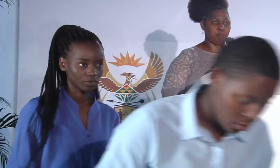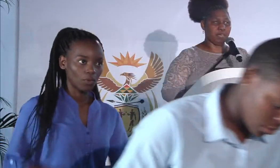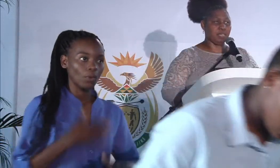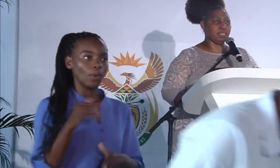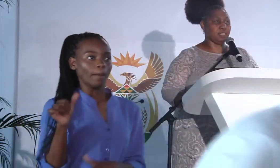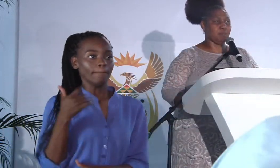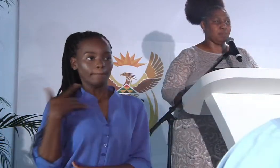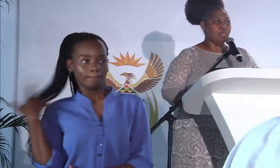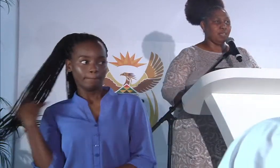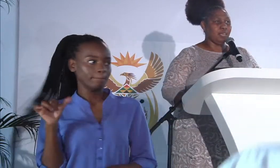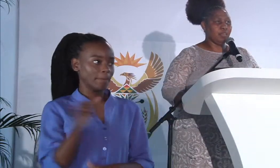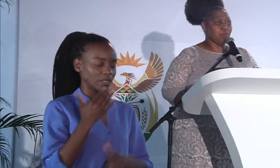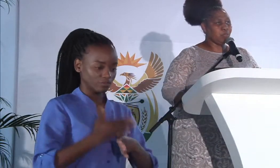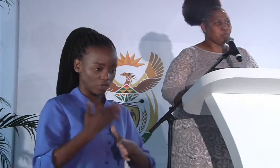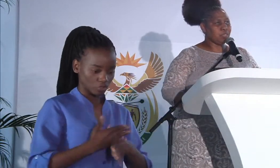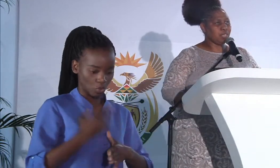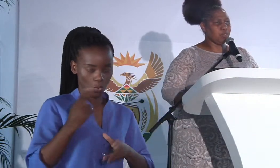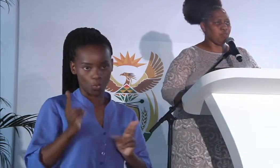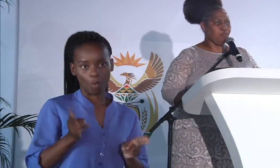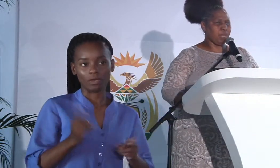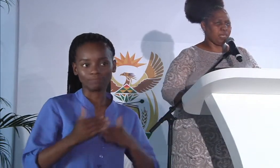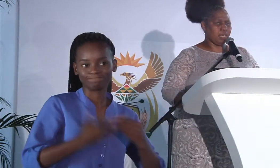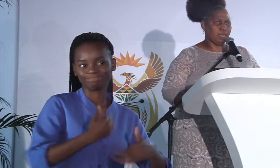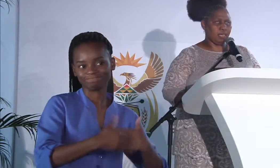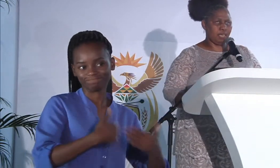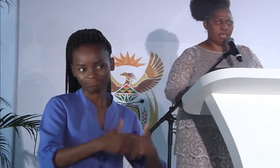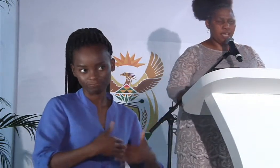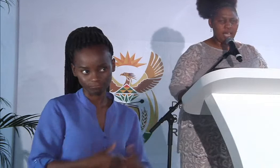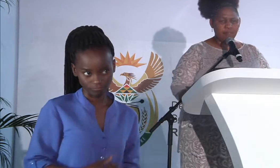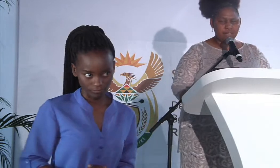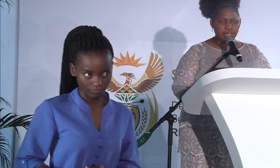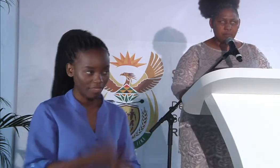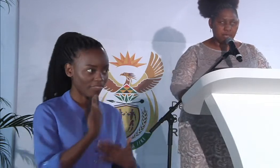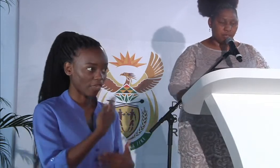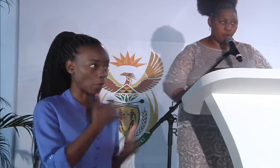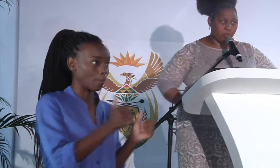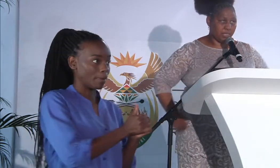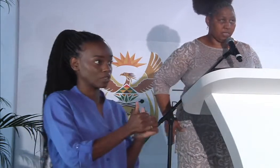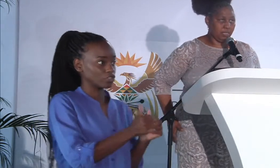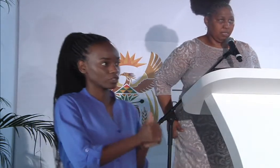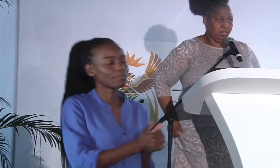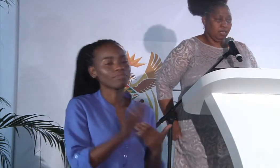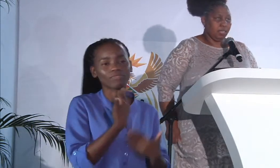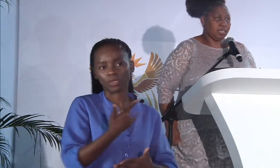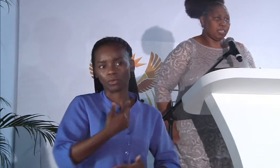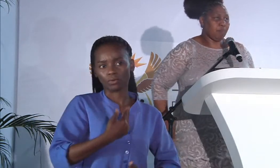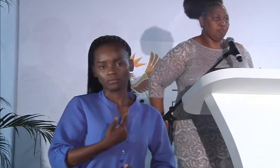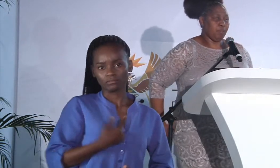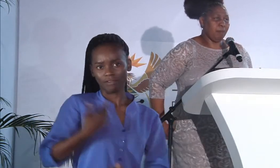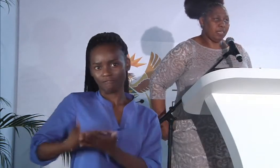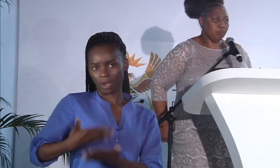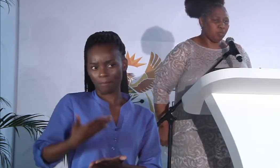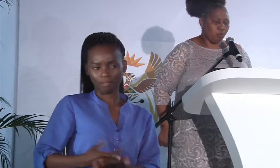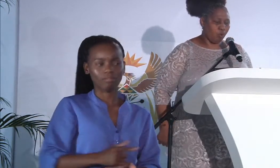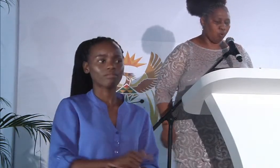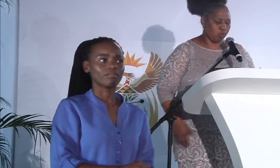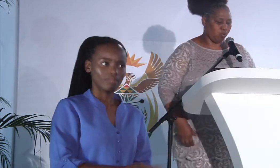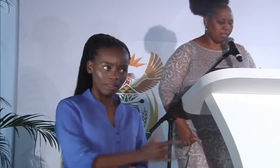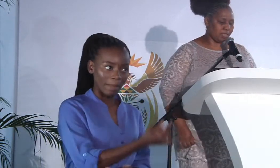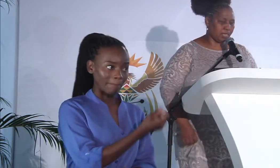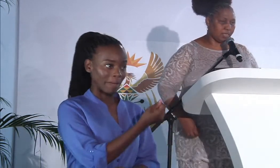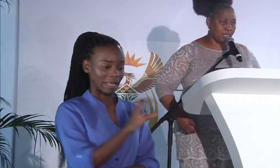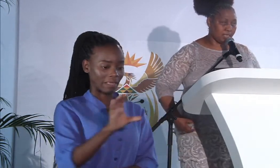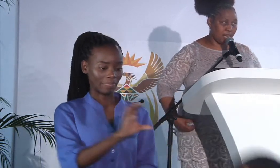the partnership, and we also thank you for making available and committing that some of the money will go